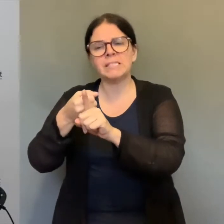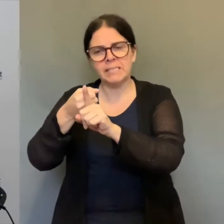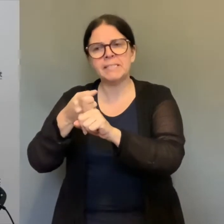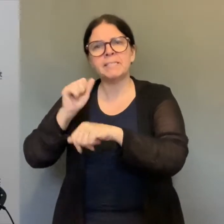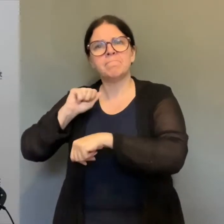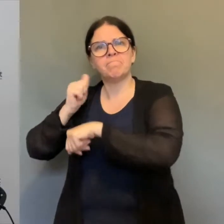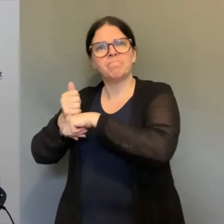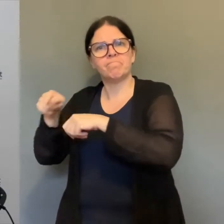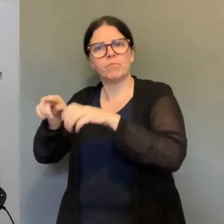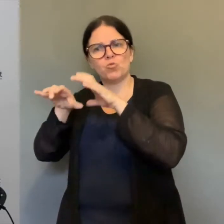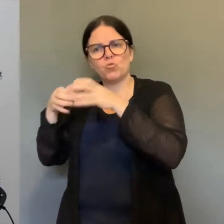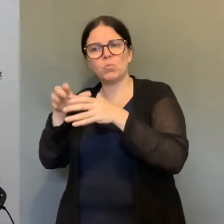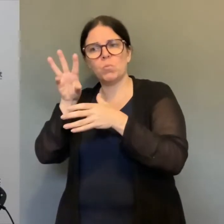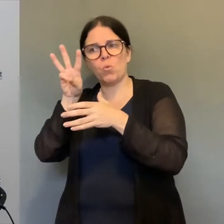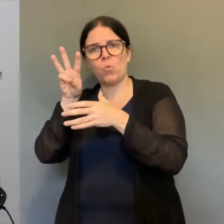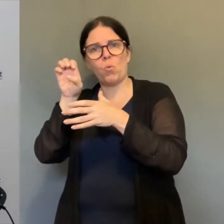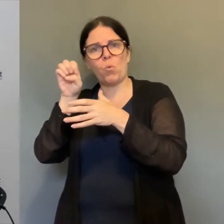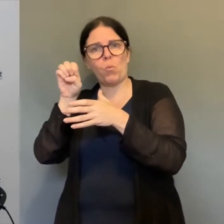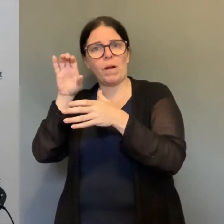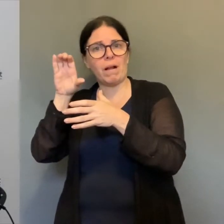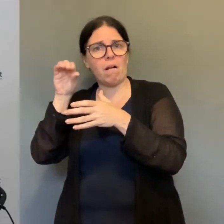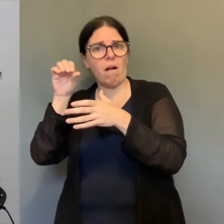and substance issues should be acknowledged.